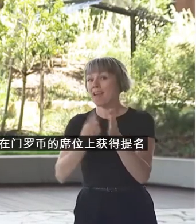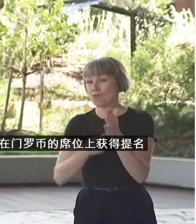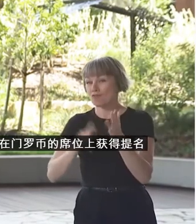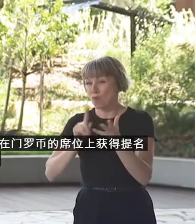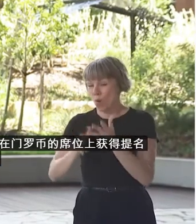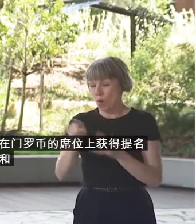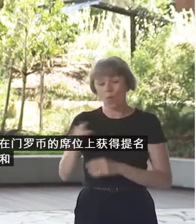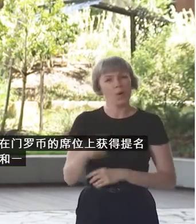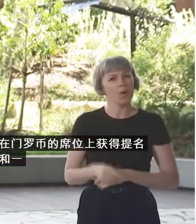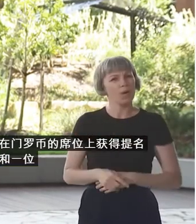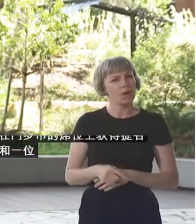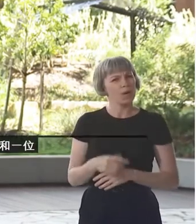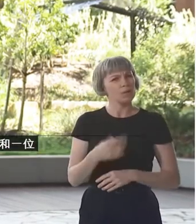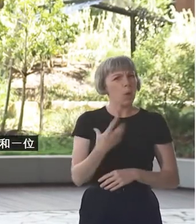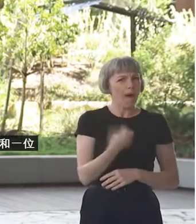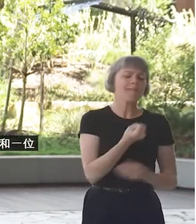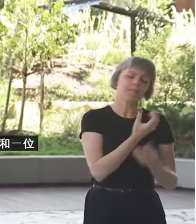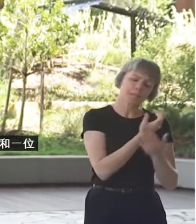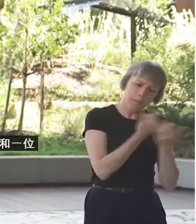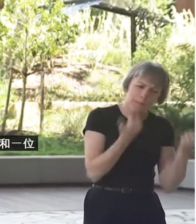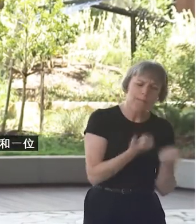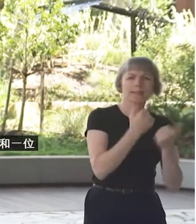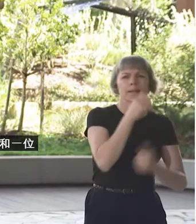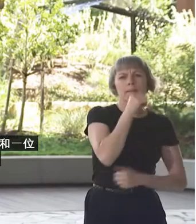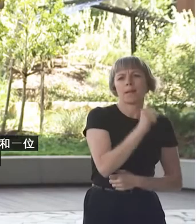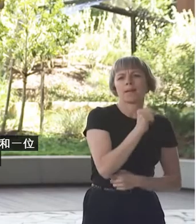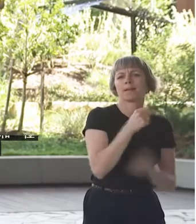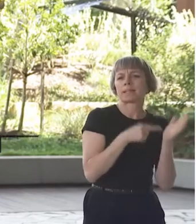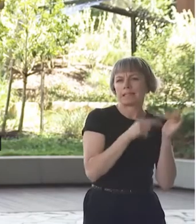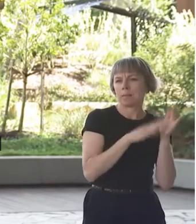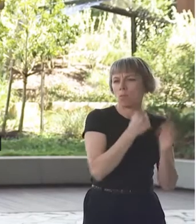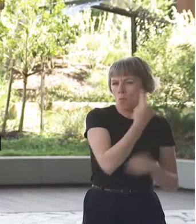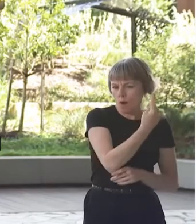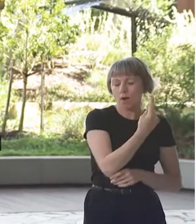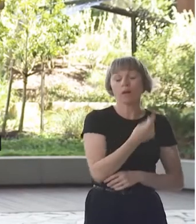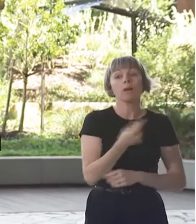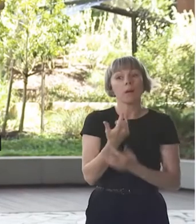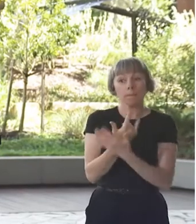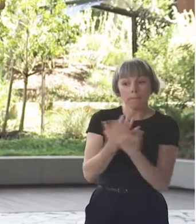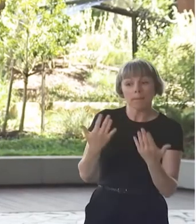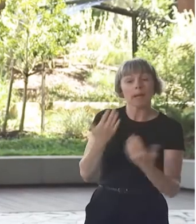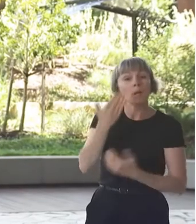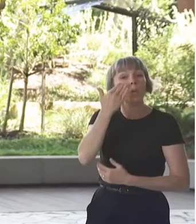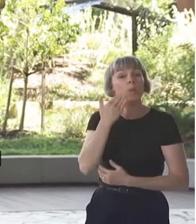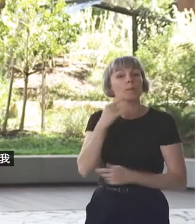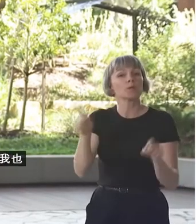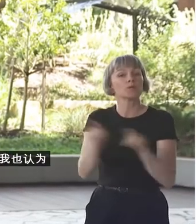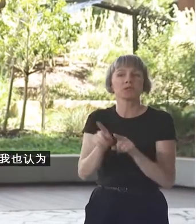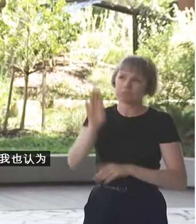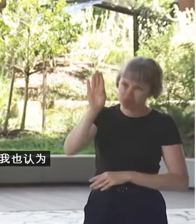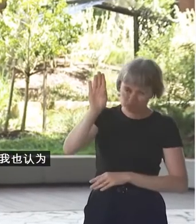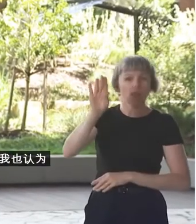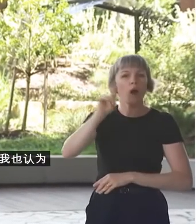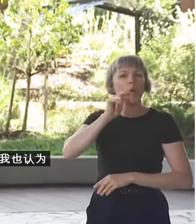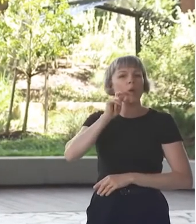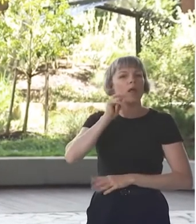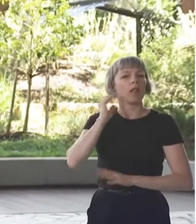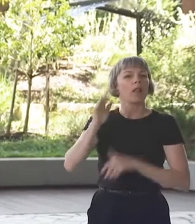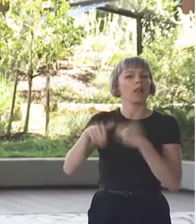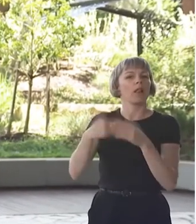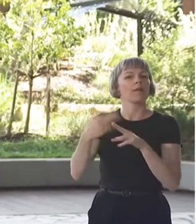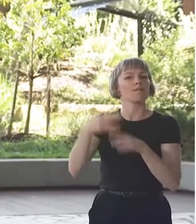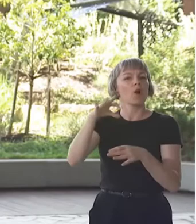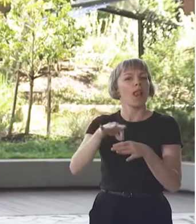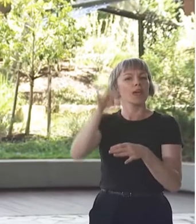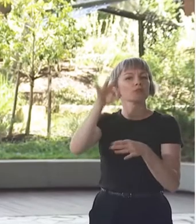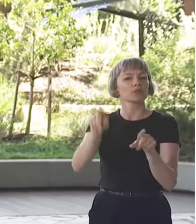women and a great man in Tim putting their hands up for public office. And I think that's a great thing. And I also think it's a great thing for